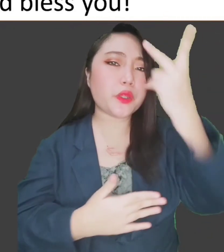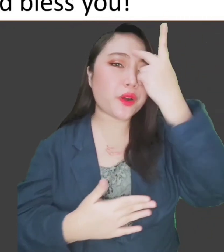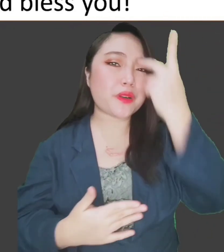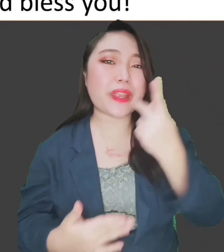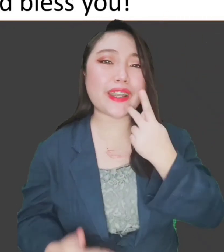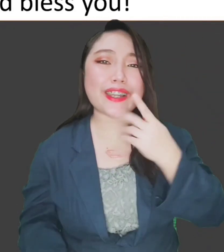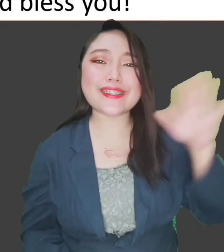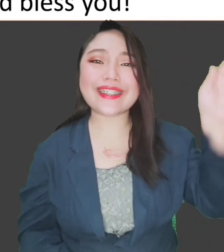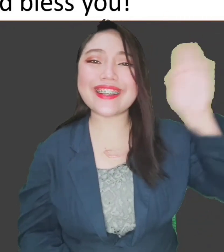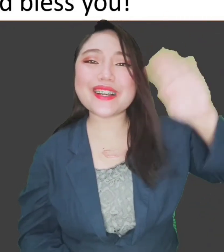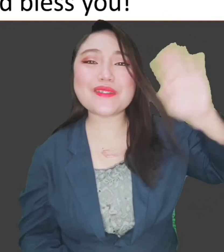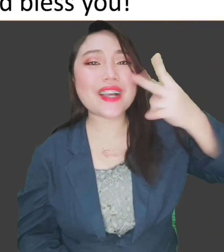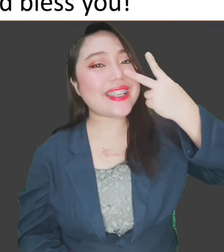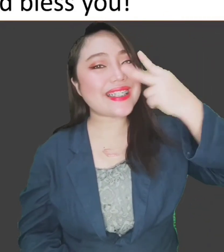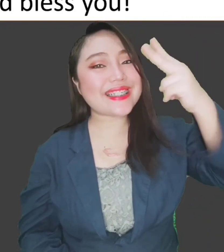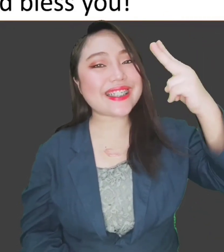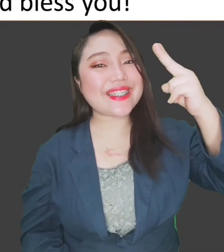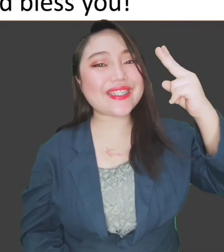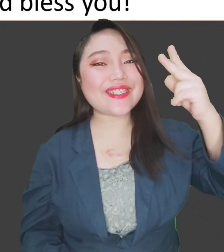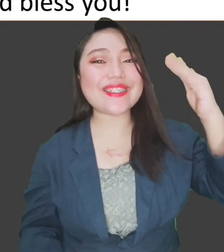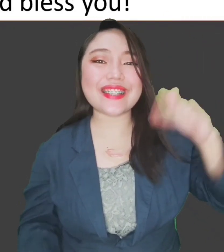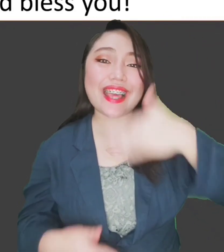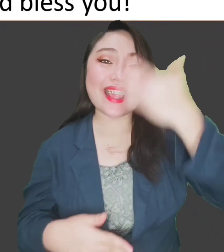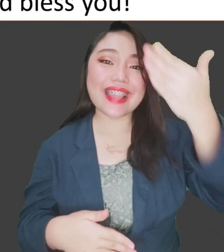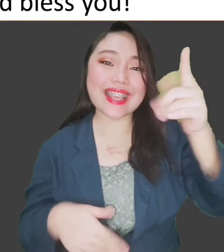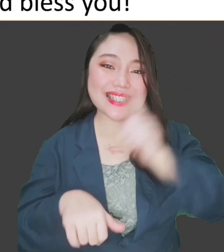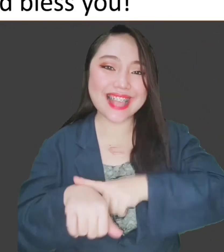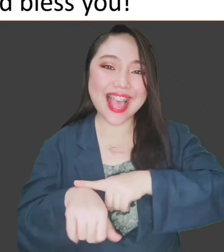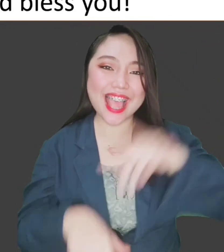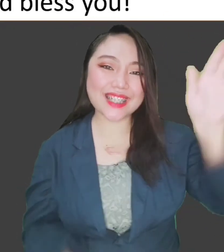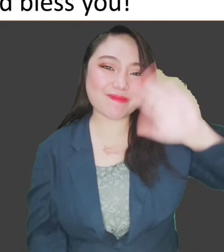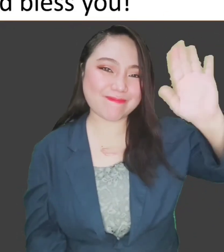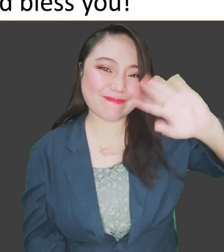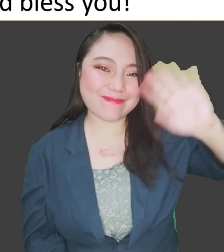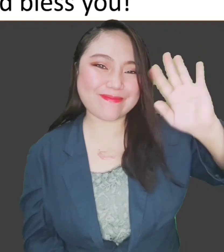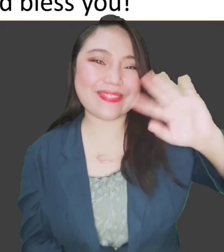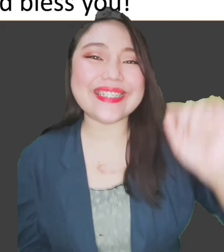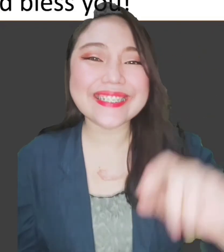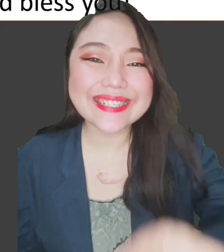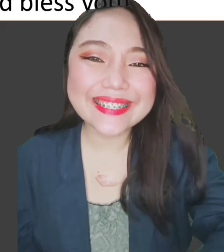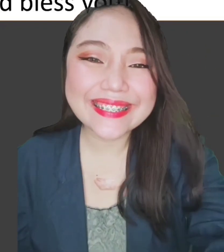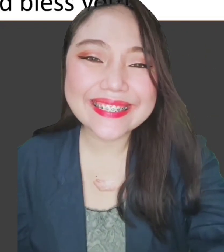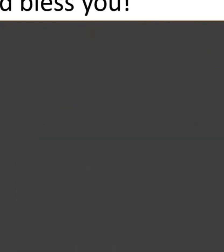obey your parents. Bye. See ya next time. Bye.